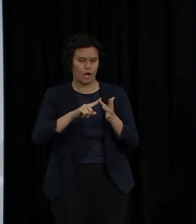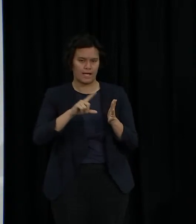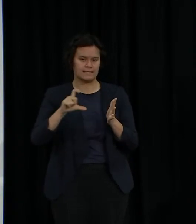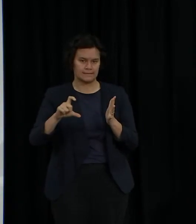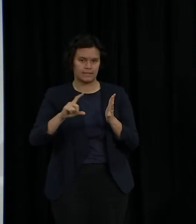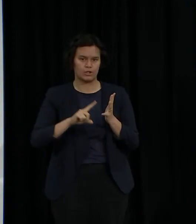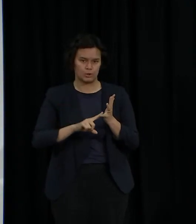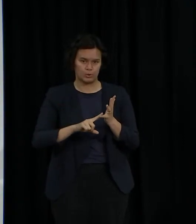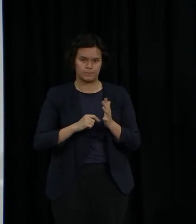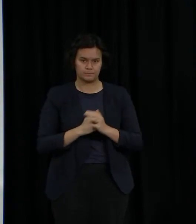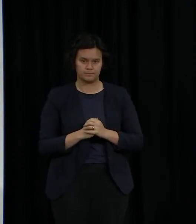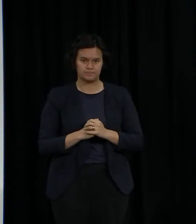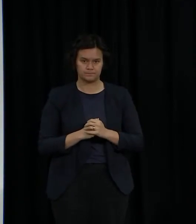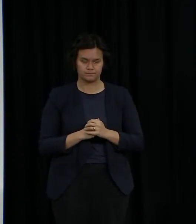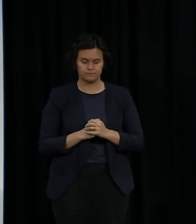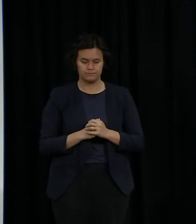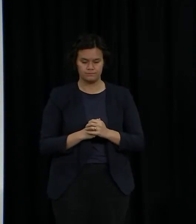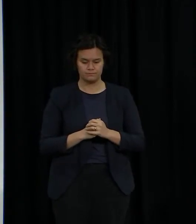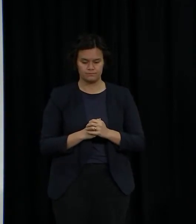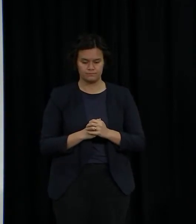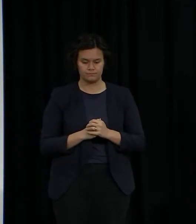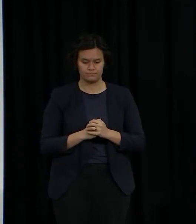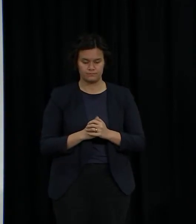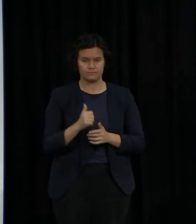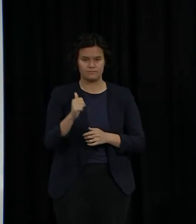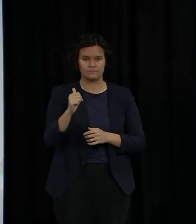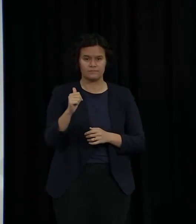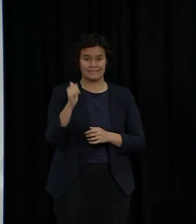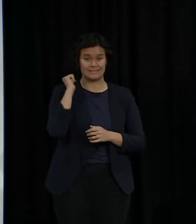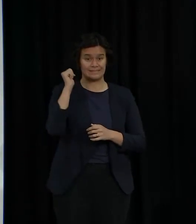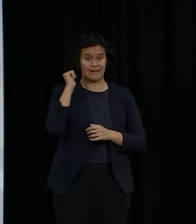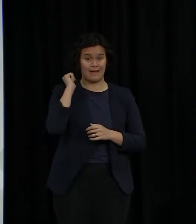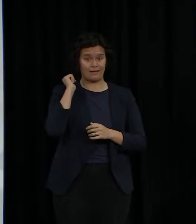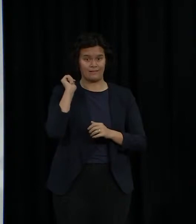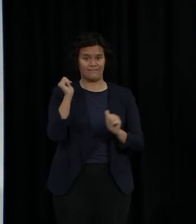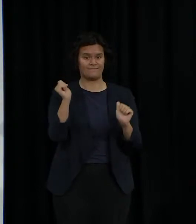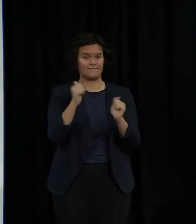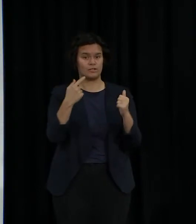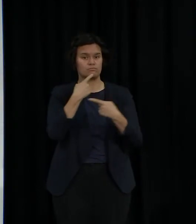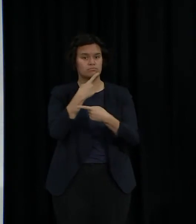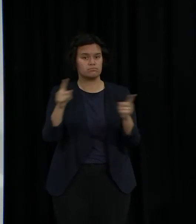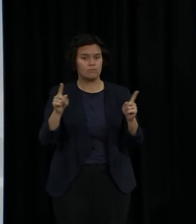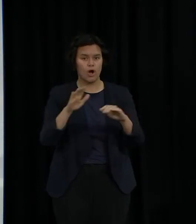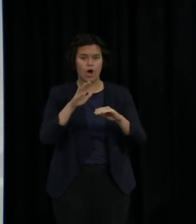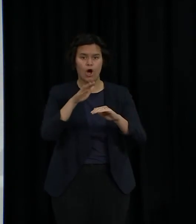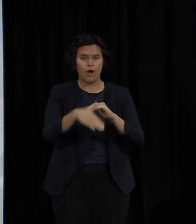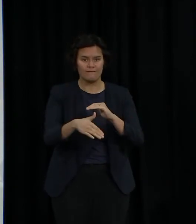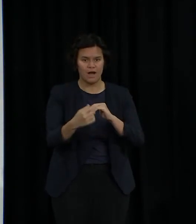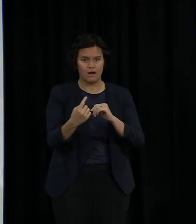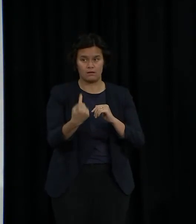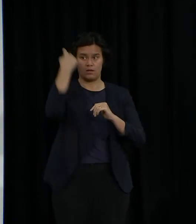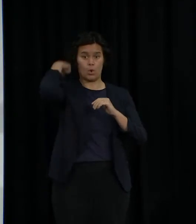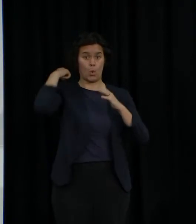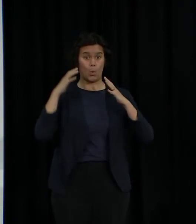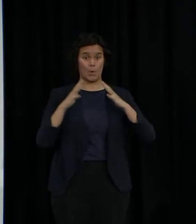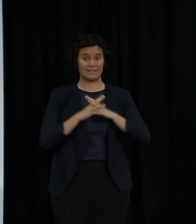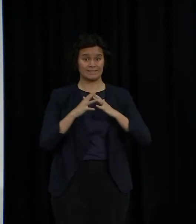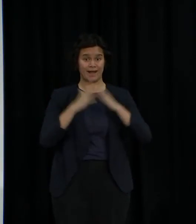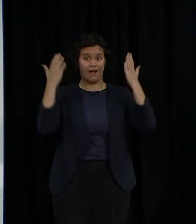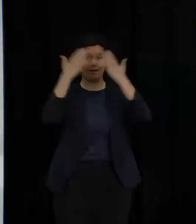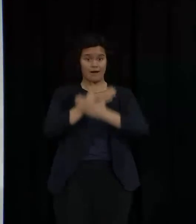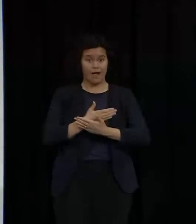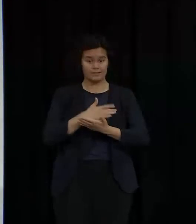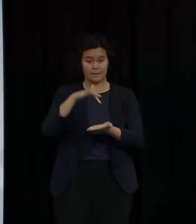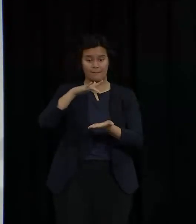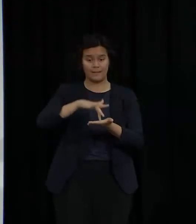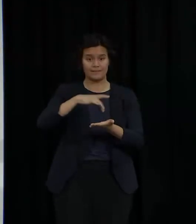Last night we reported that there had been 2 further exposure events at Middlemore Hospital on Wednesday night. The second patient,